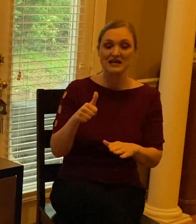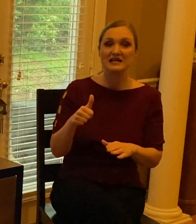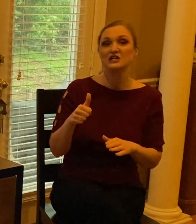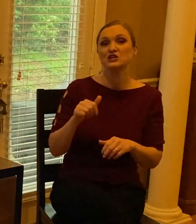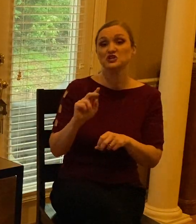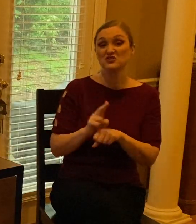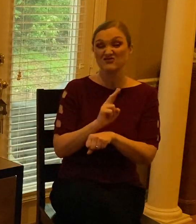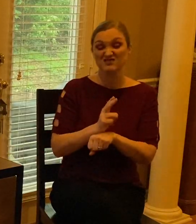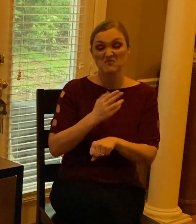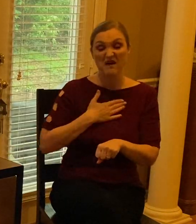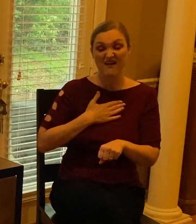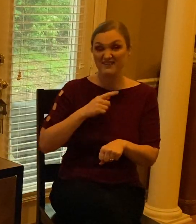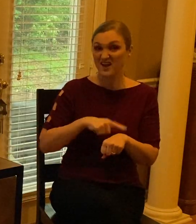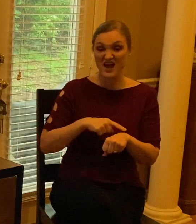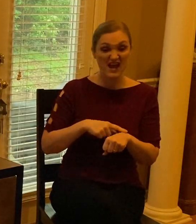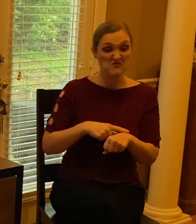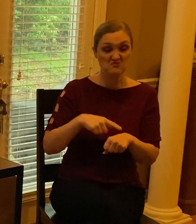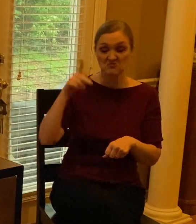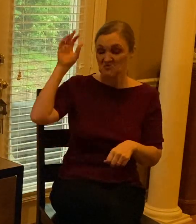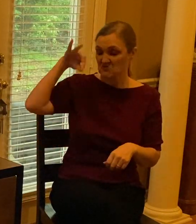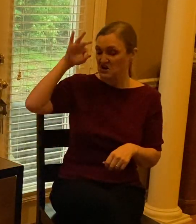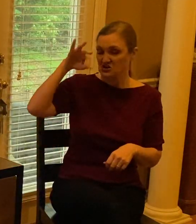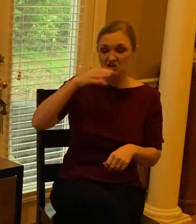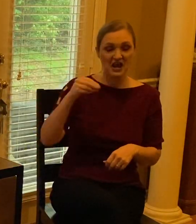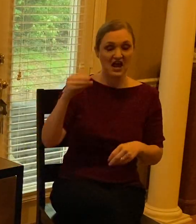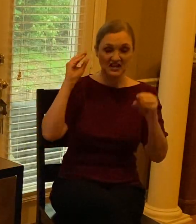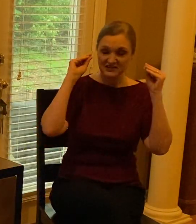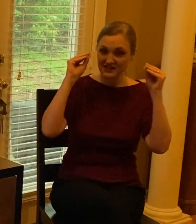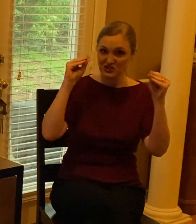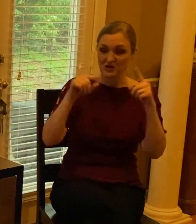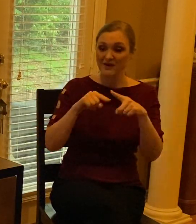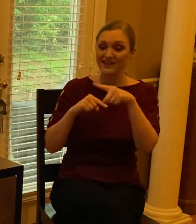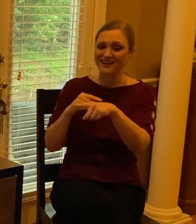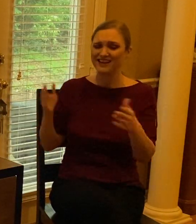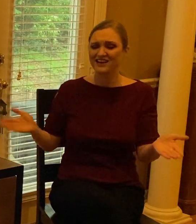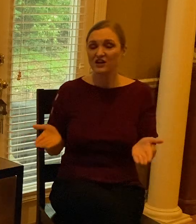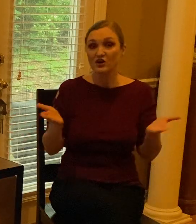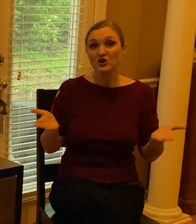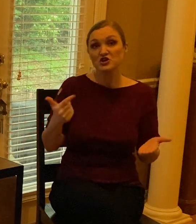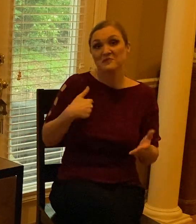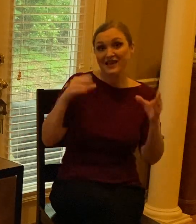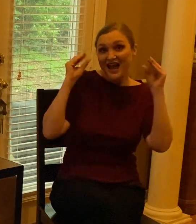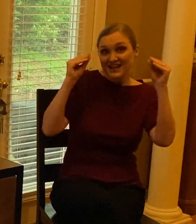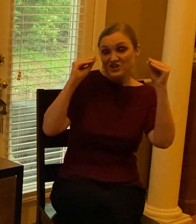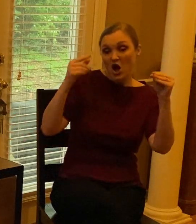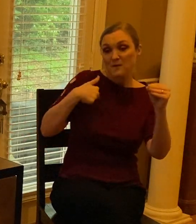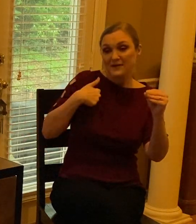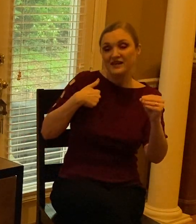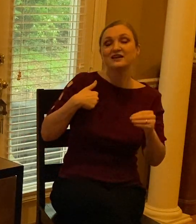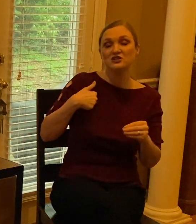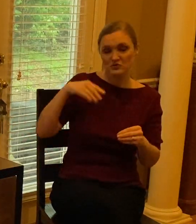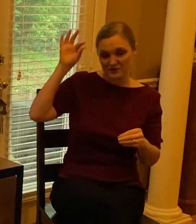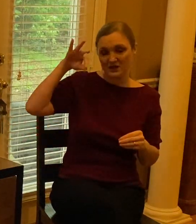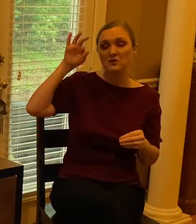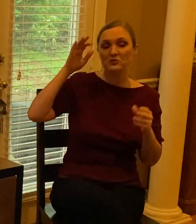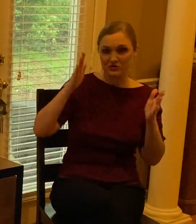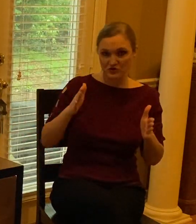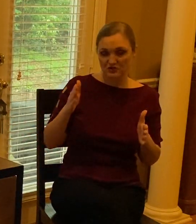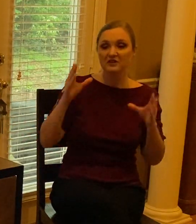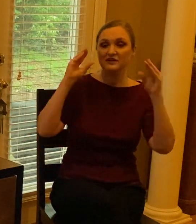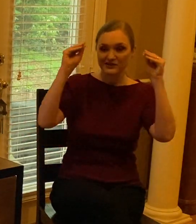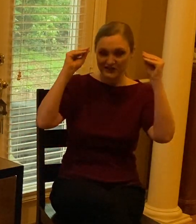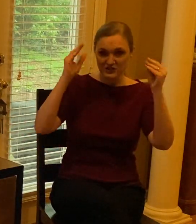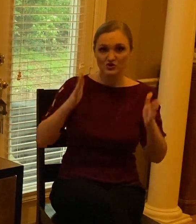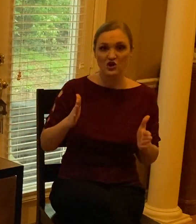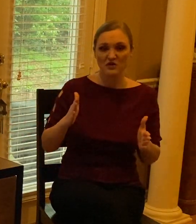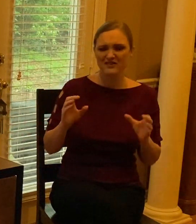years preaching and teaching, but he encouraged me and taught me to do just that. There's no